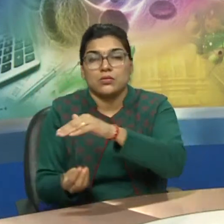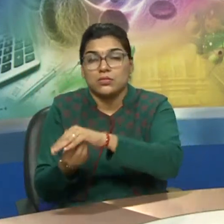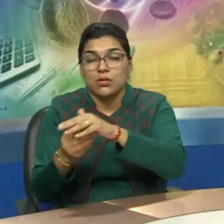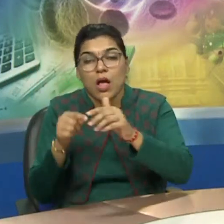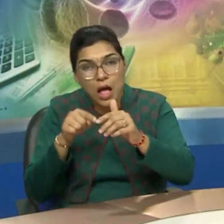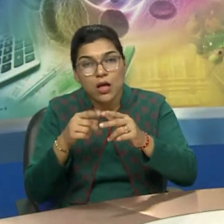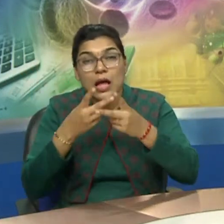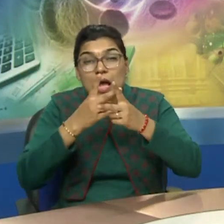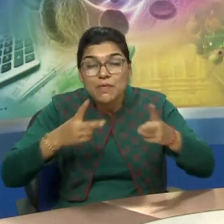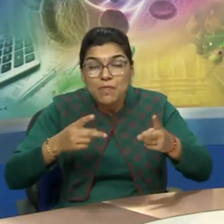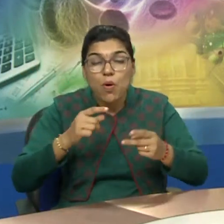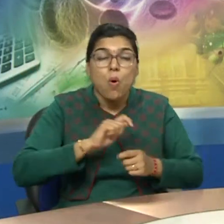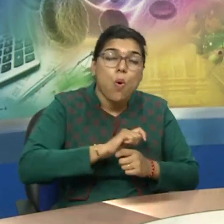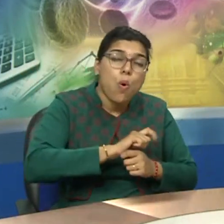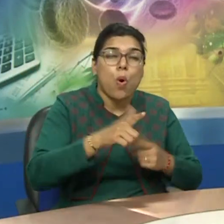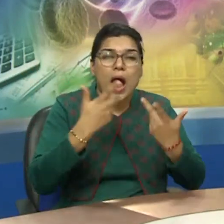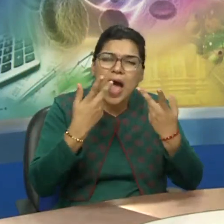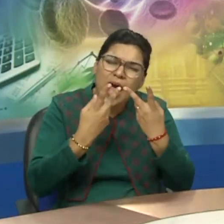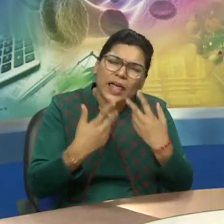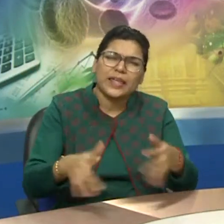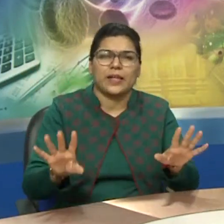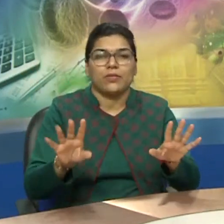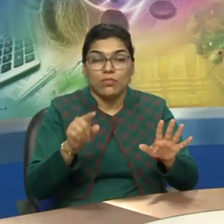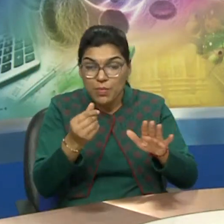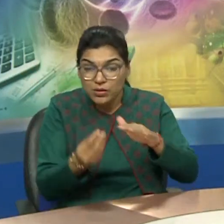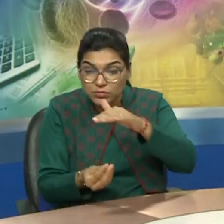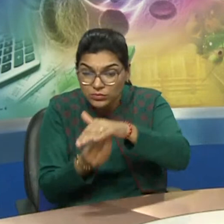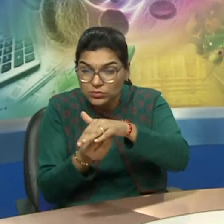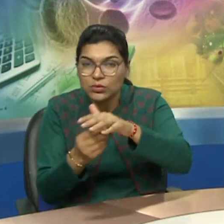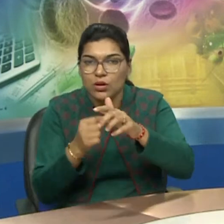or by giving some gifts or anything